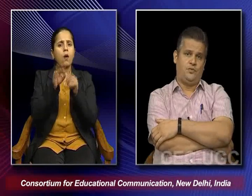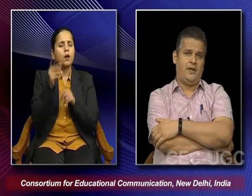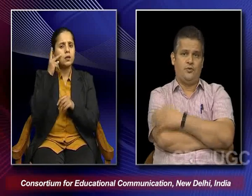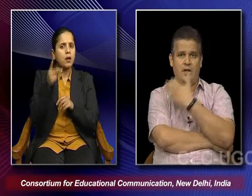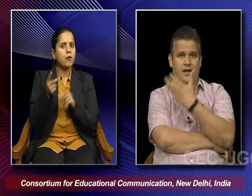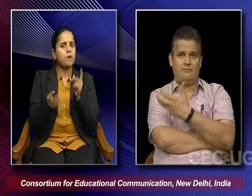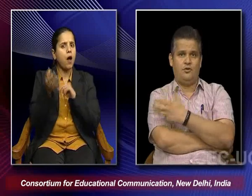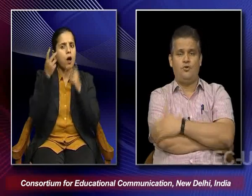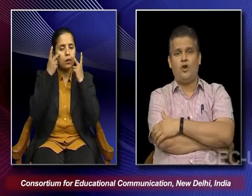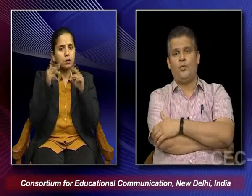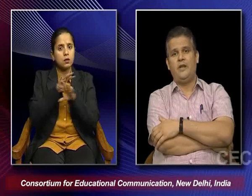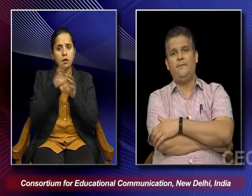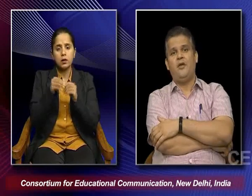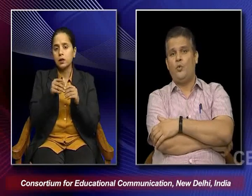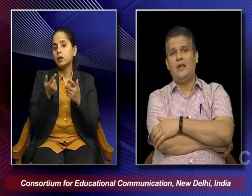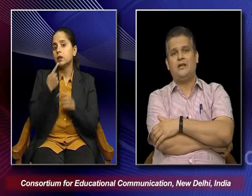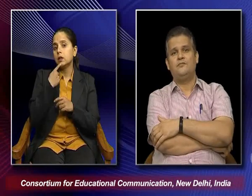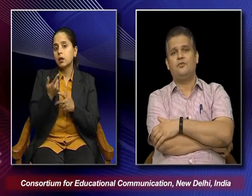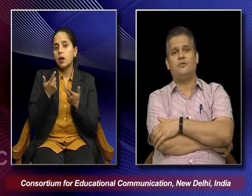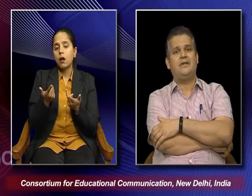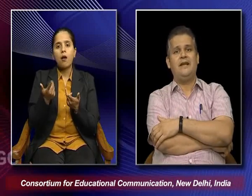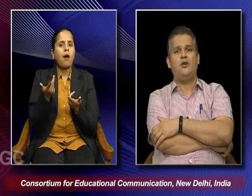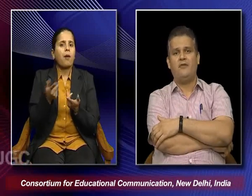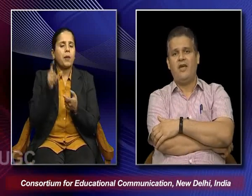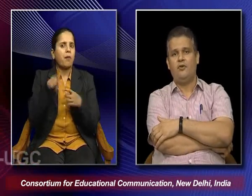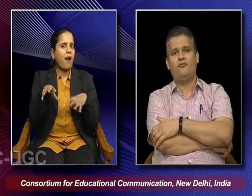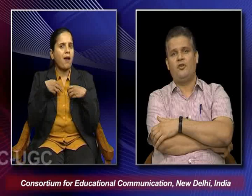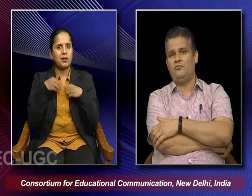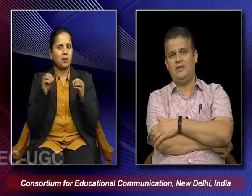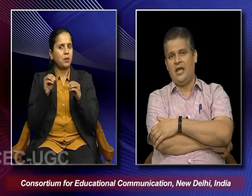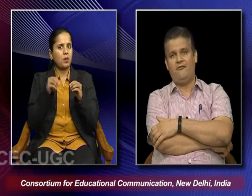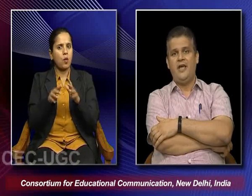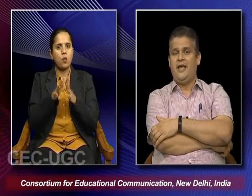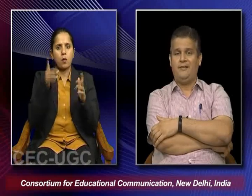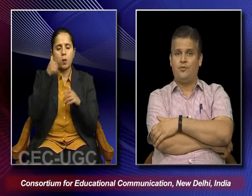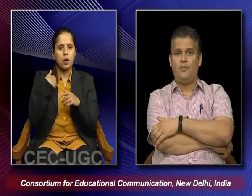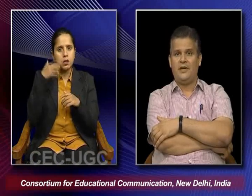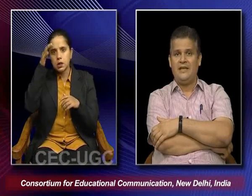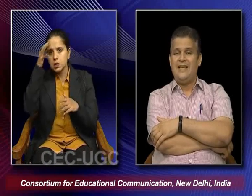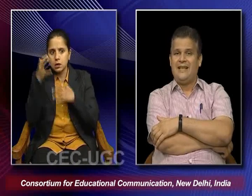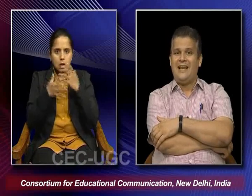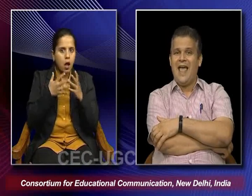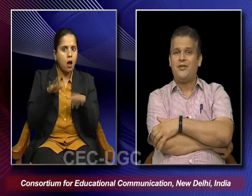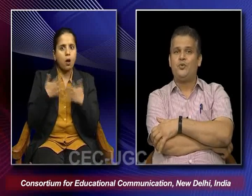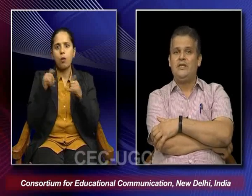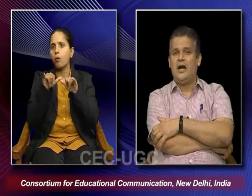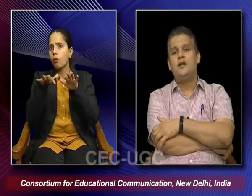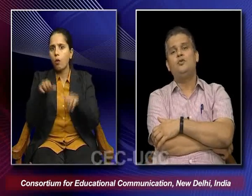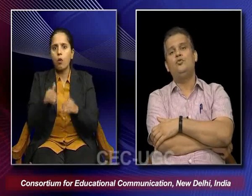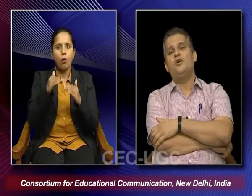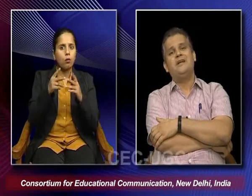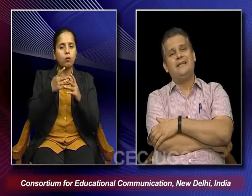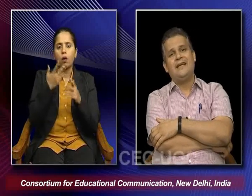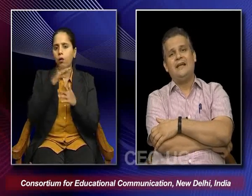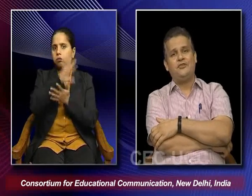which actually are not very welcome, so create a lot of havoc for human life and property, can actually